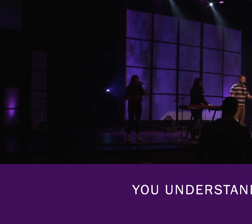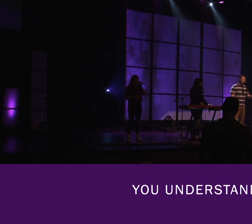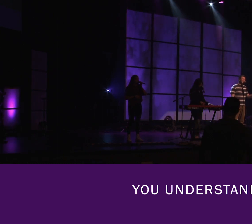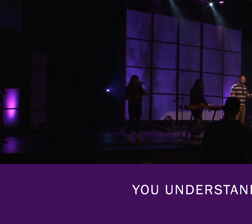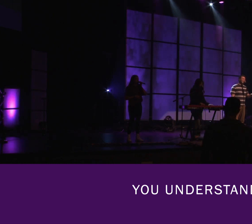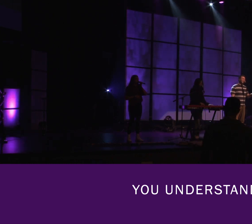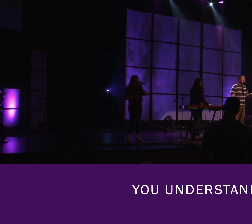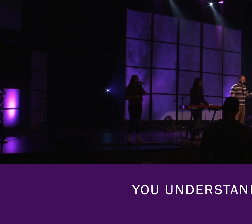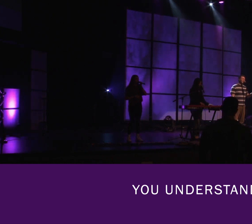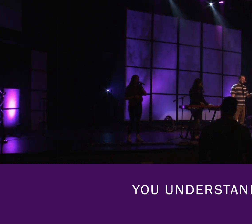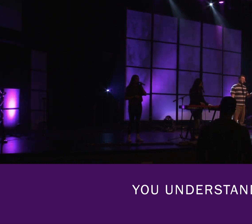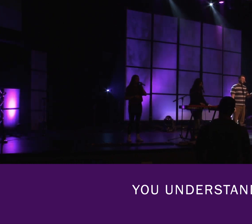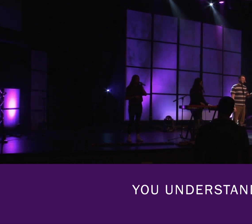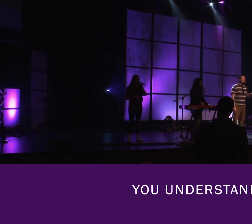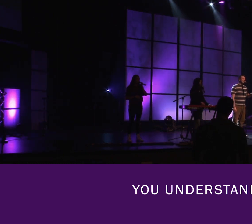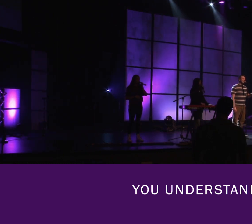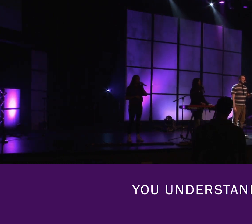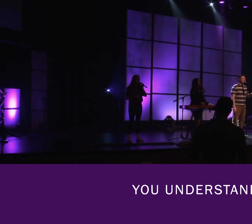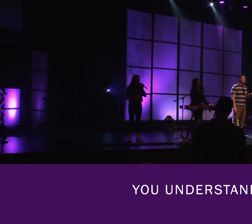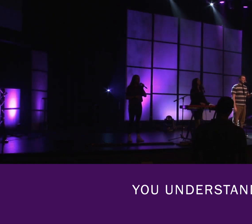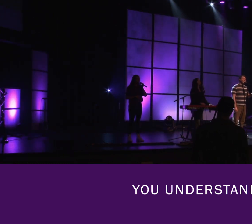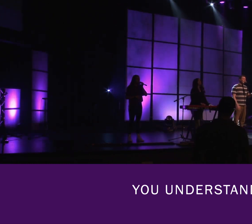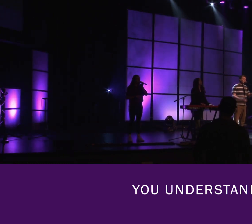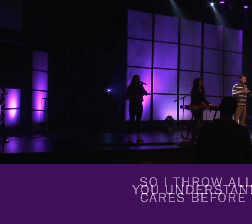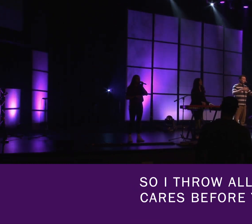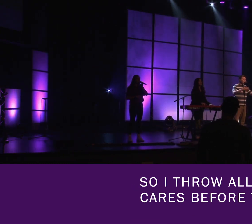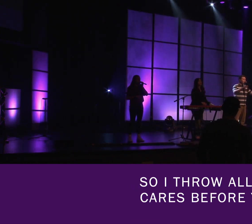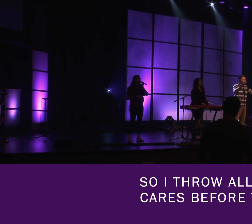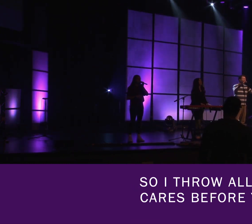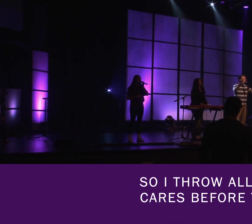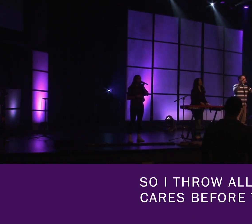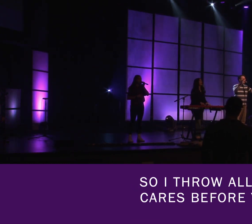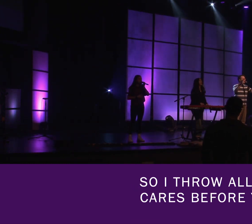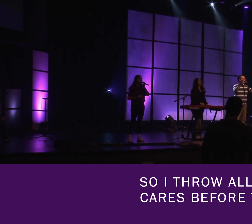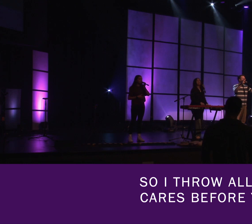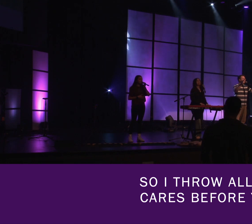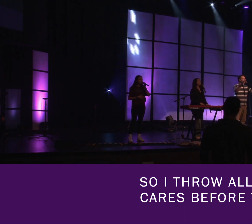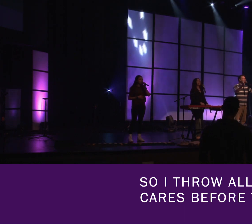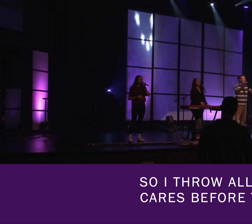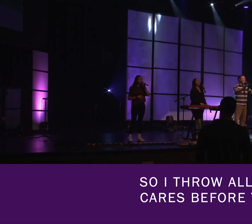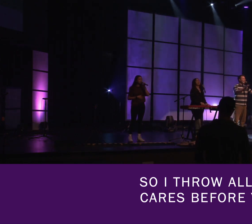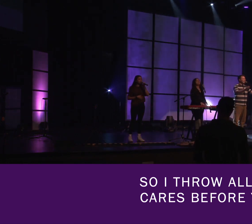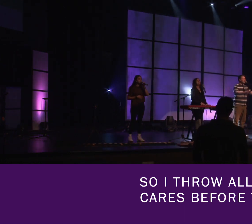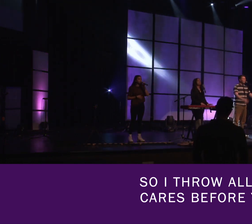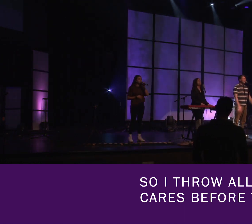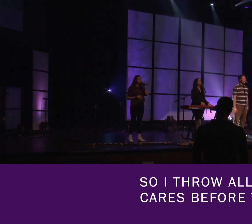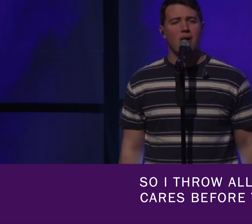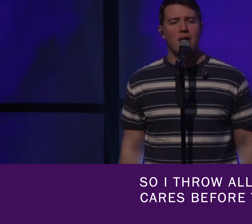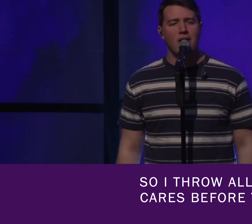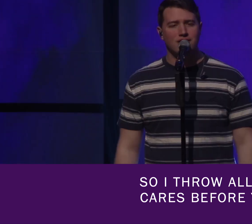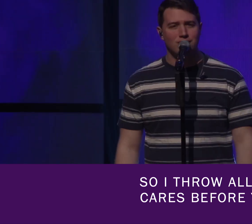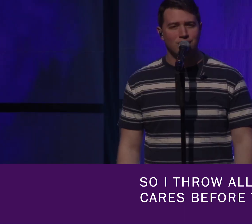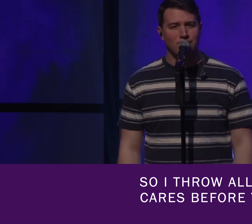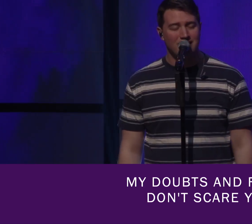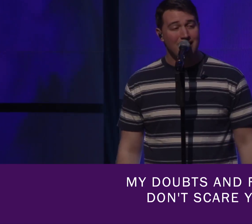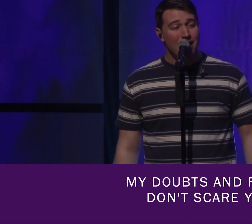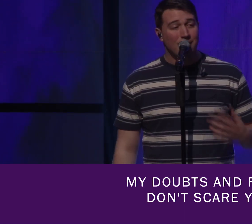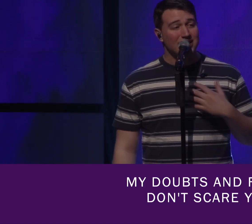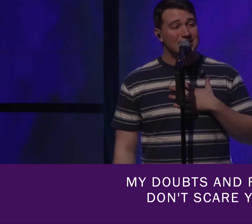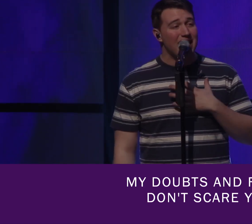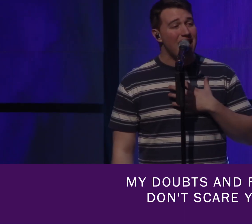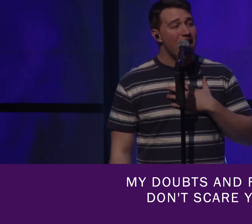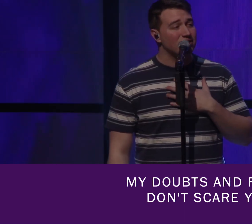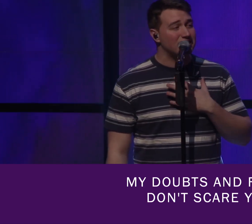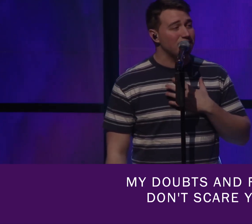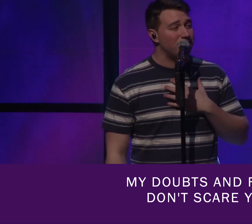You understand me. So I throw my cares before you.